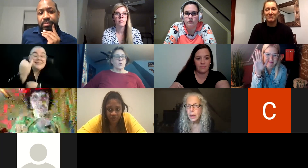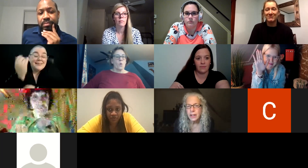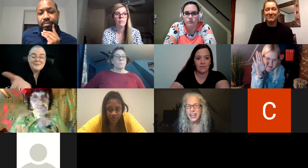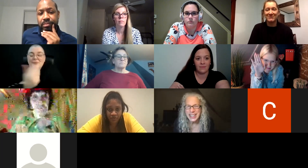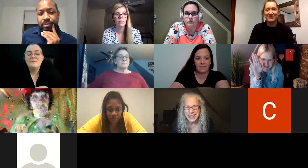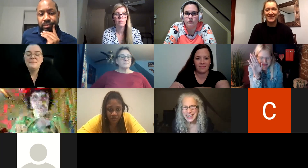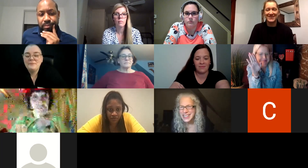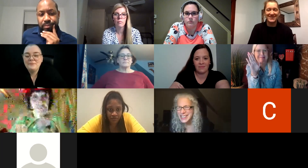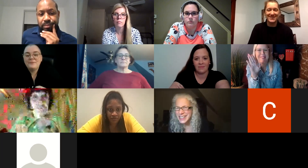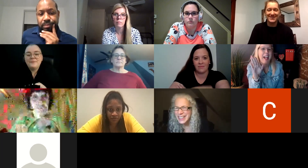Jen, yes?